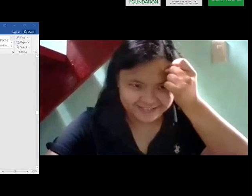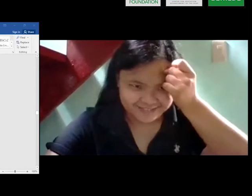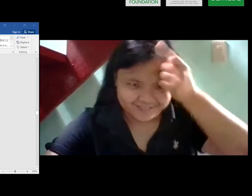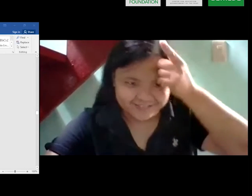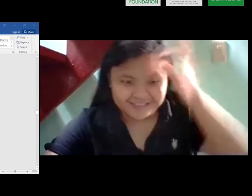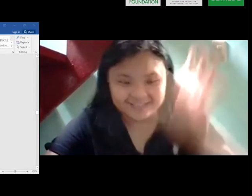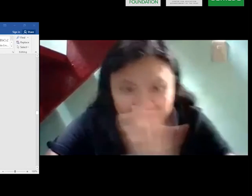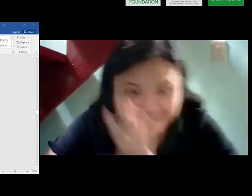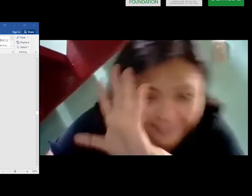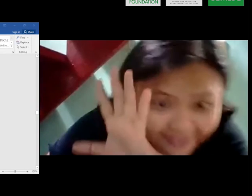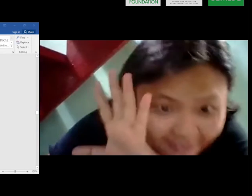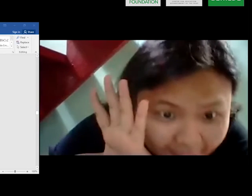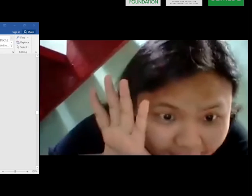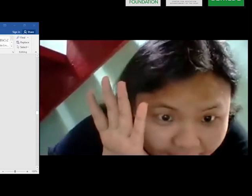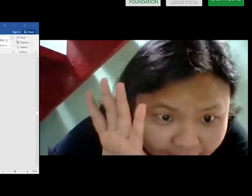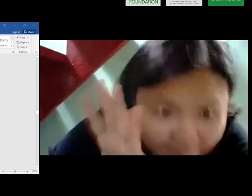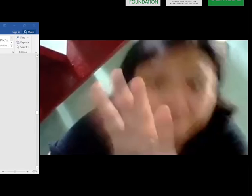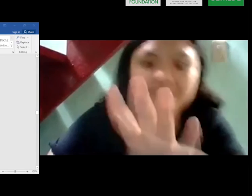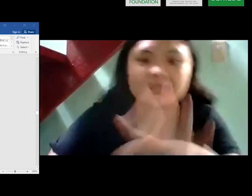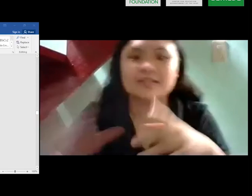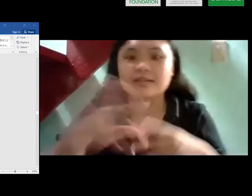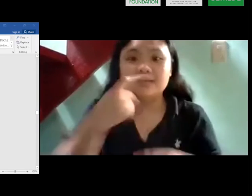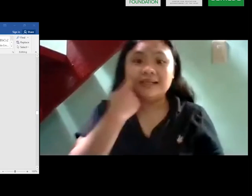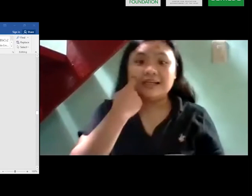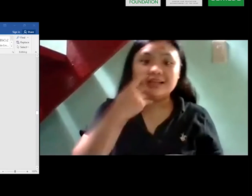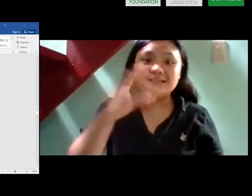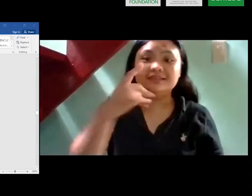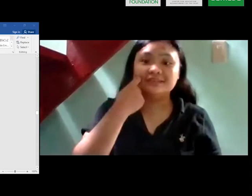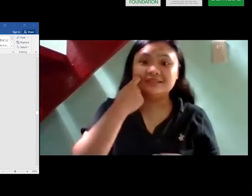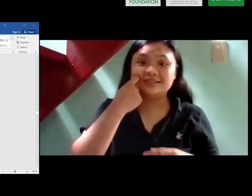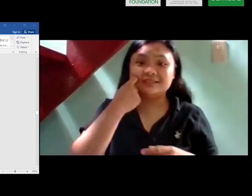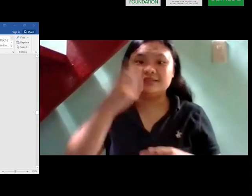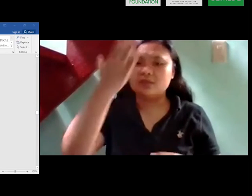So, sir, now I totally get it.